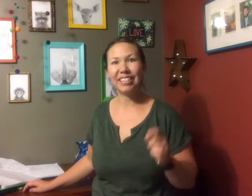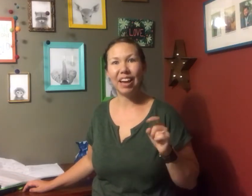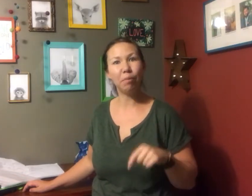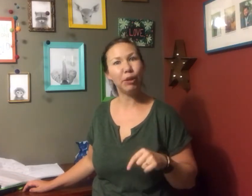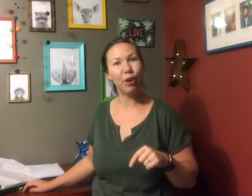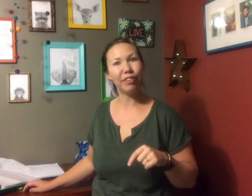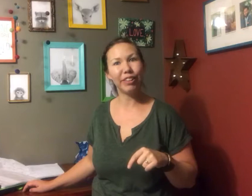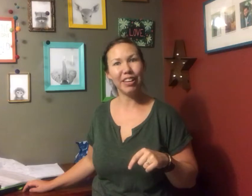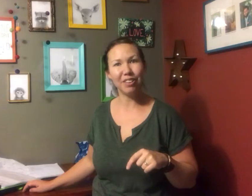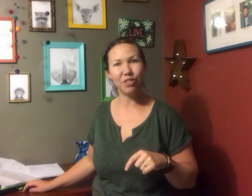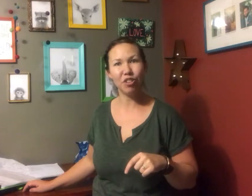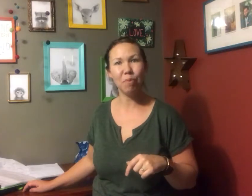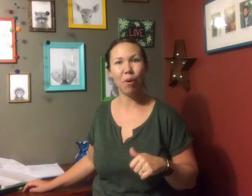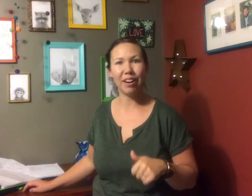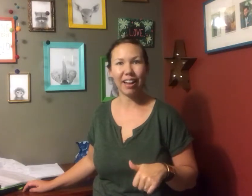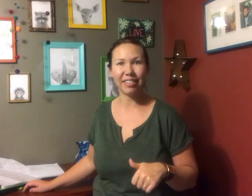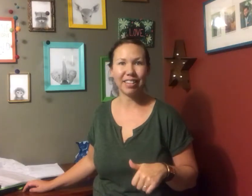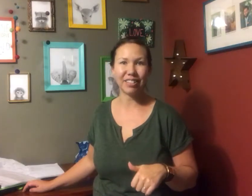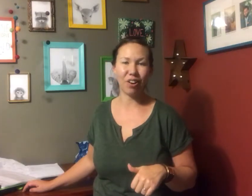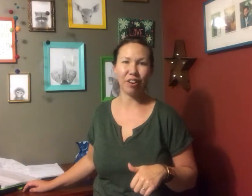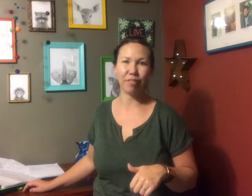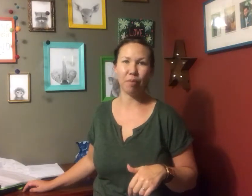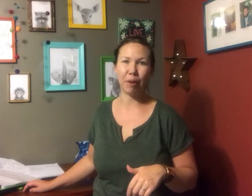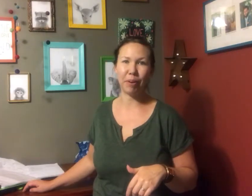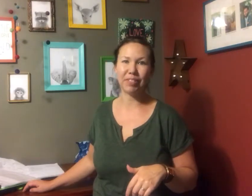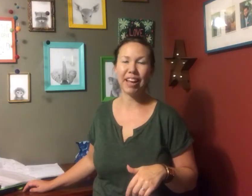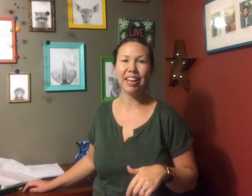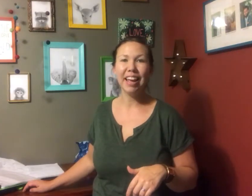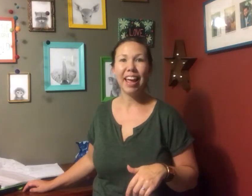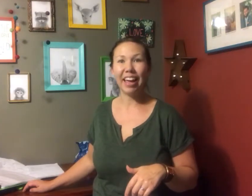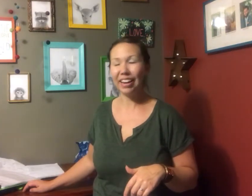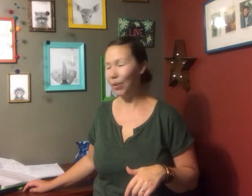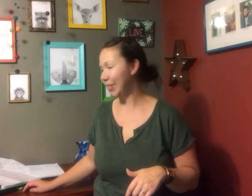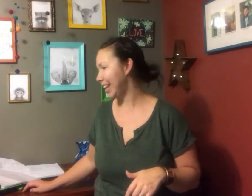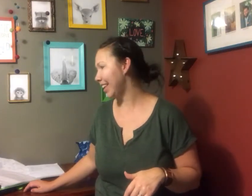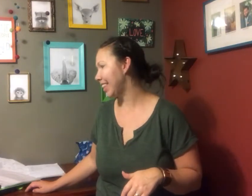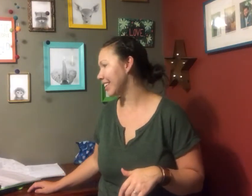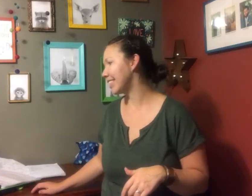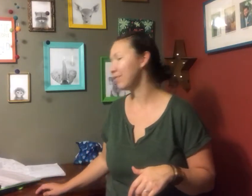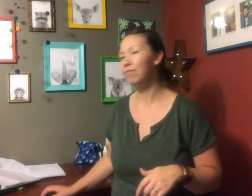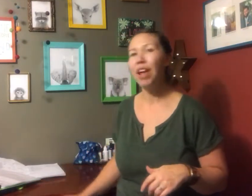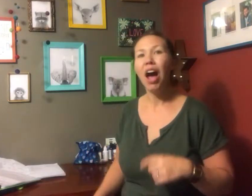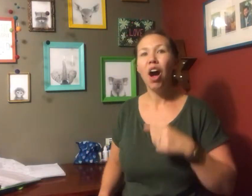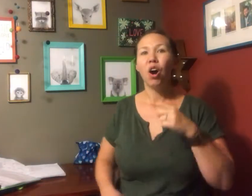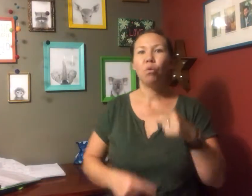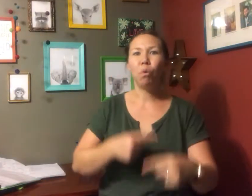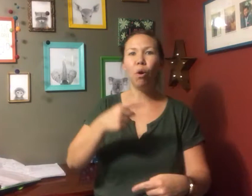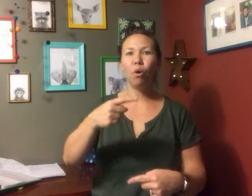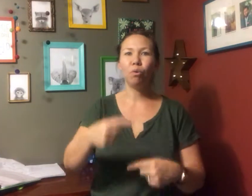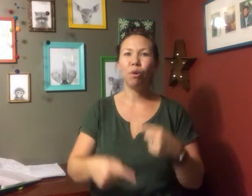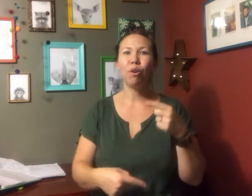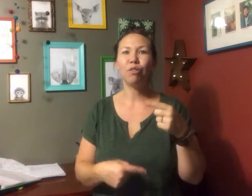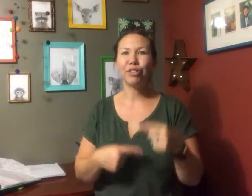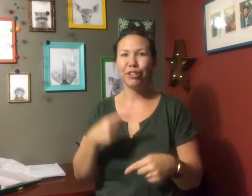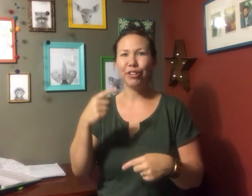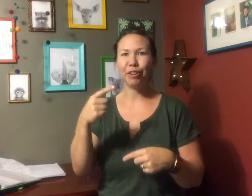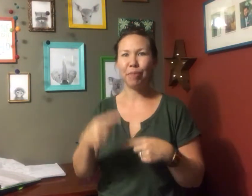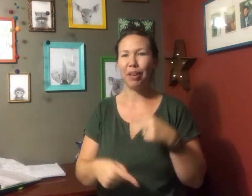down below if you're looking at YouTube, or next to the song if you're on my website. And it goes like this. Roll, roll, sugar